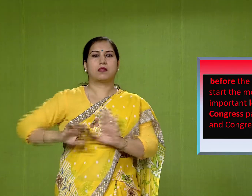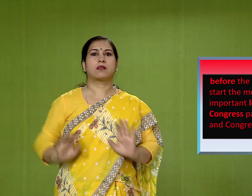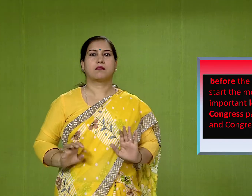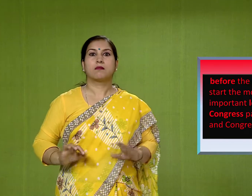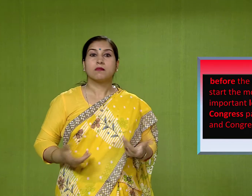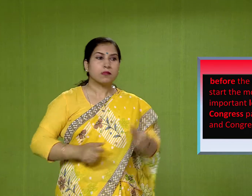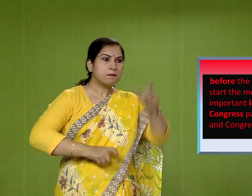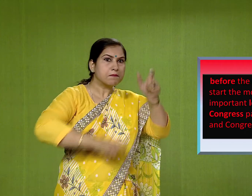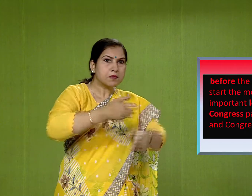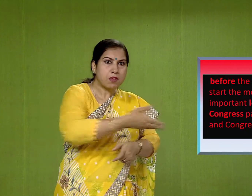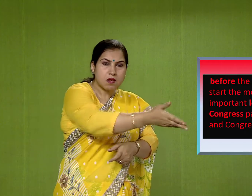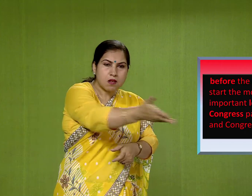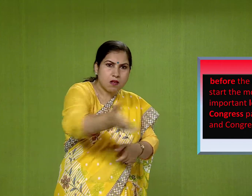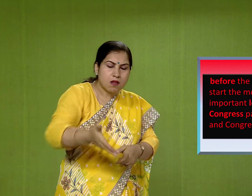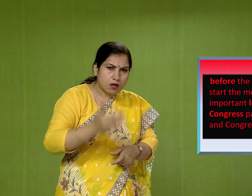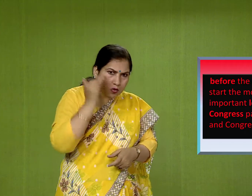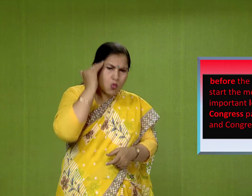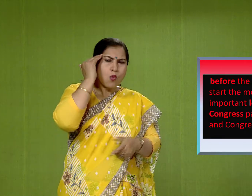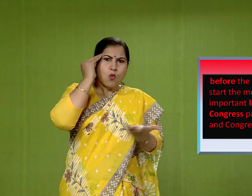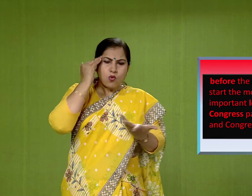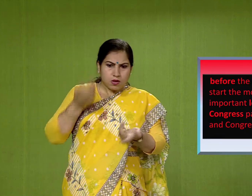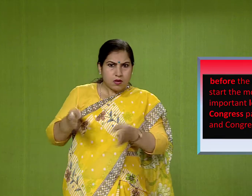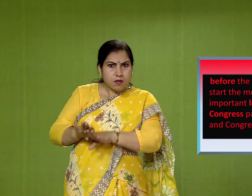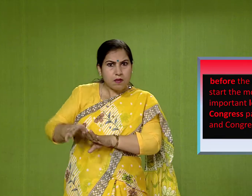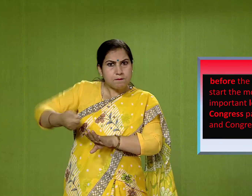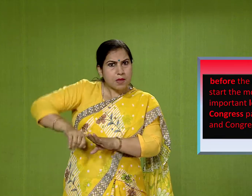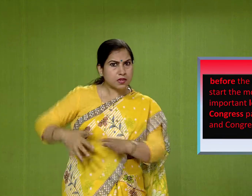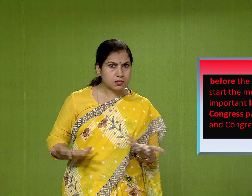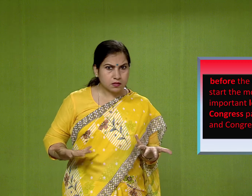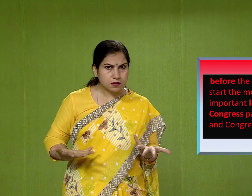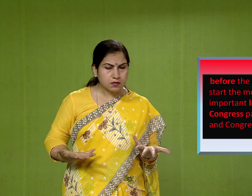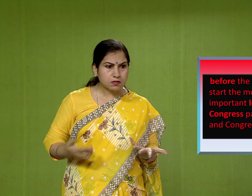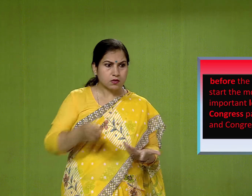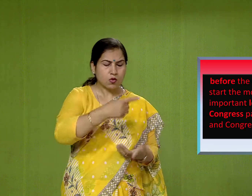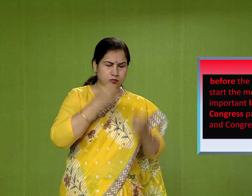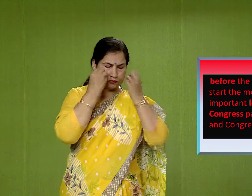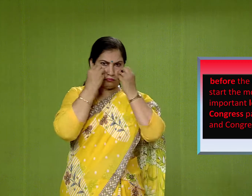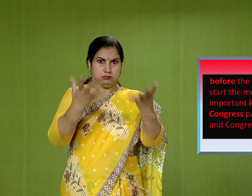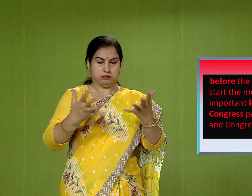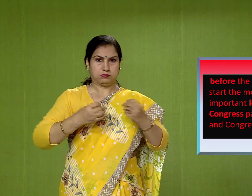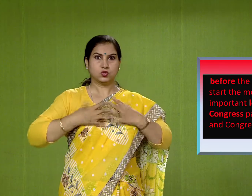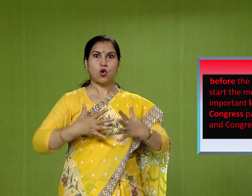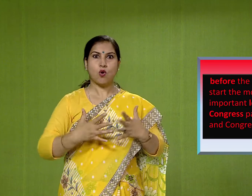When the people of the country came to know about this, they were shocked.